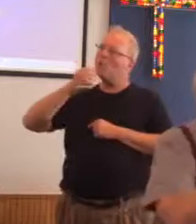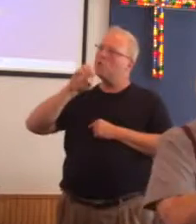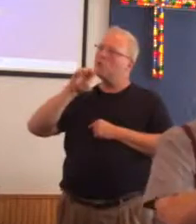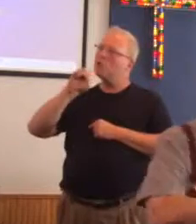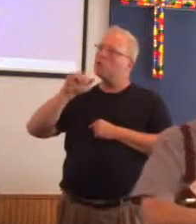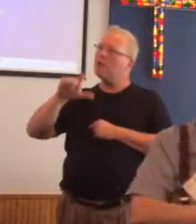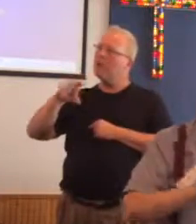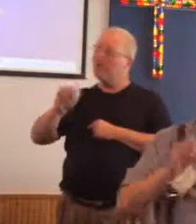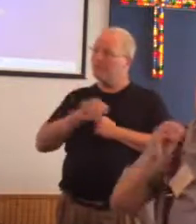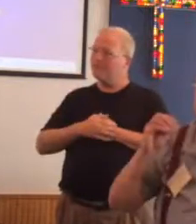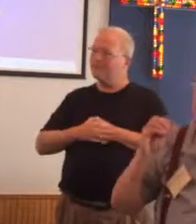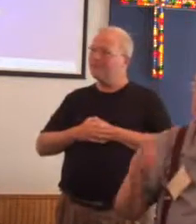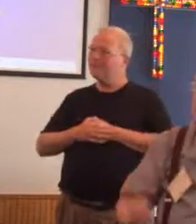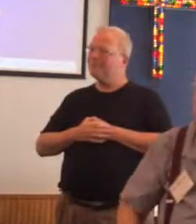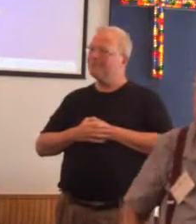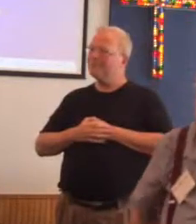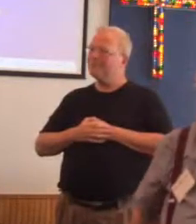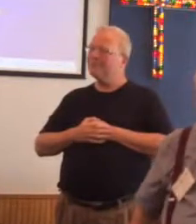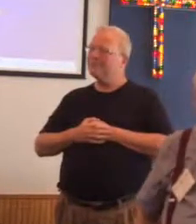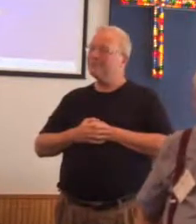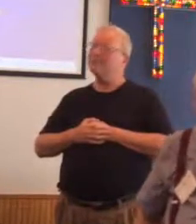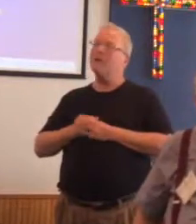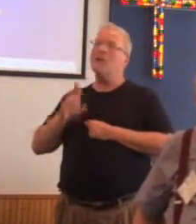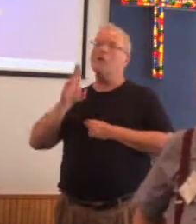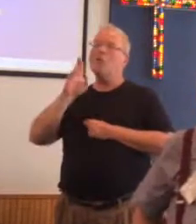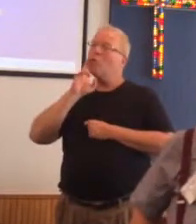doing what is needed at the time.